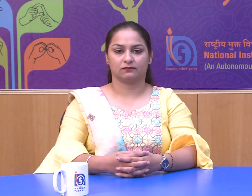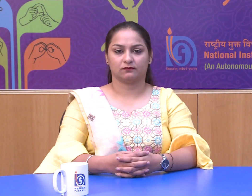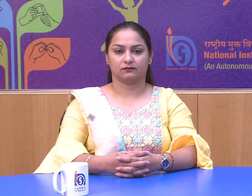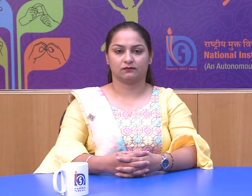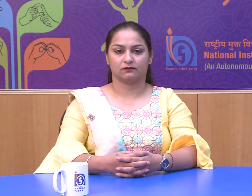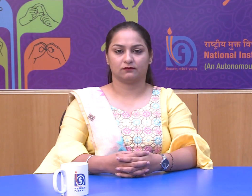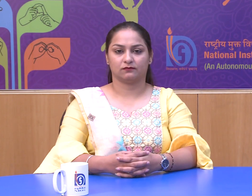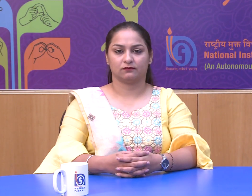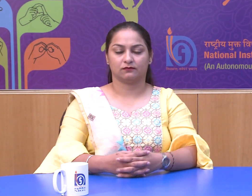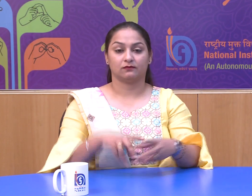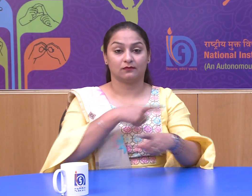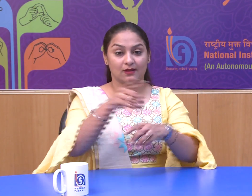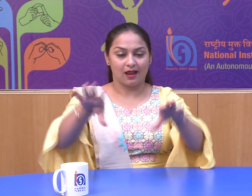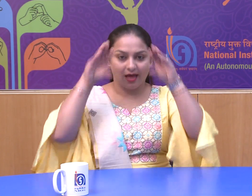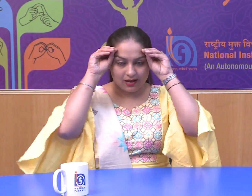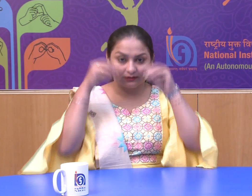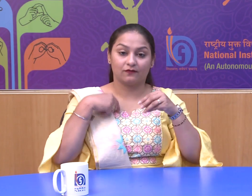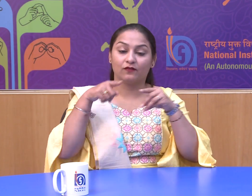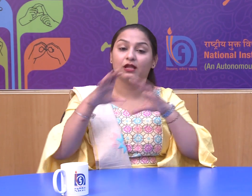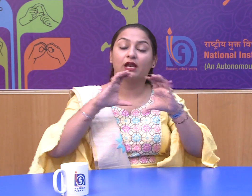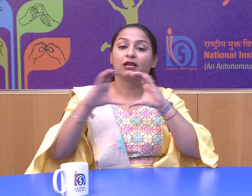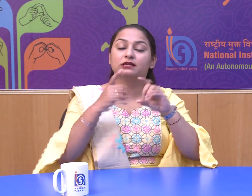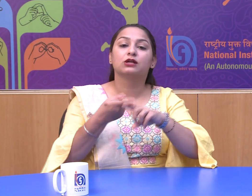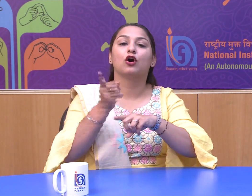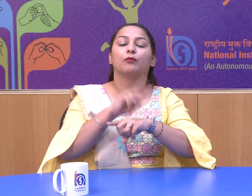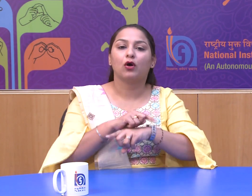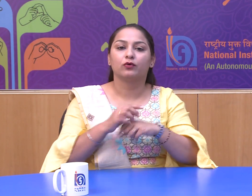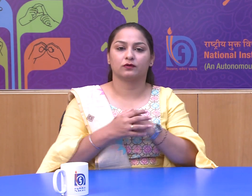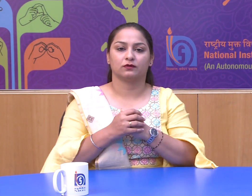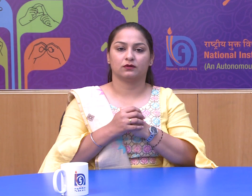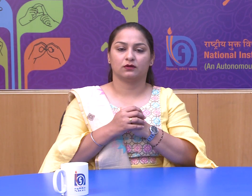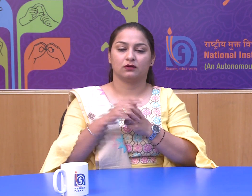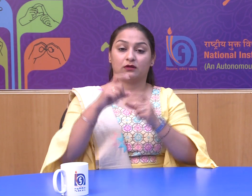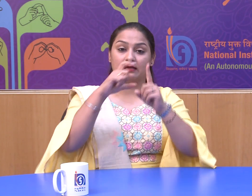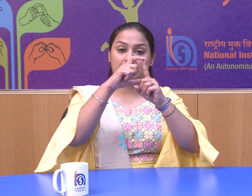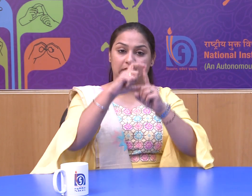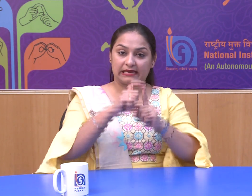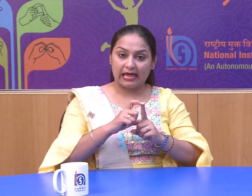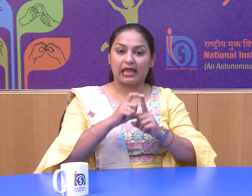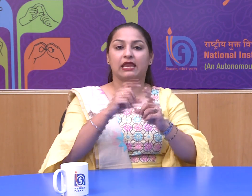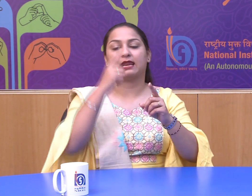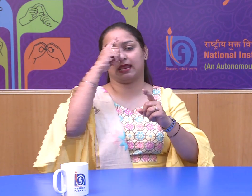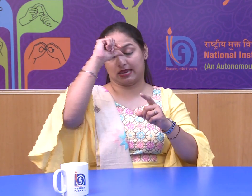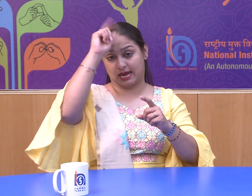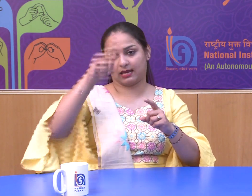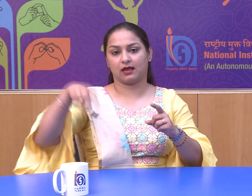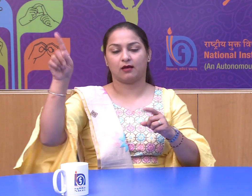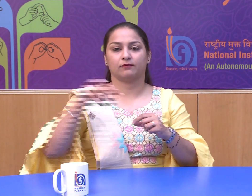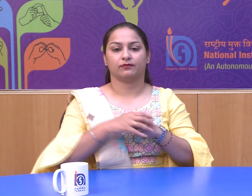Dear learners, now we will discuss about the Deccan India. The